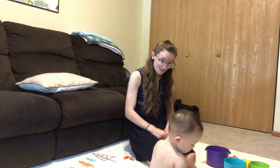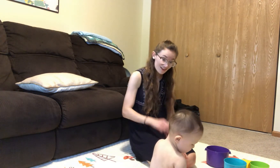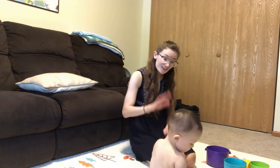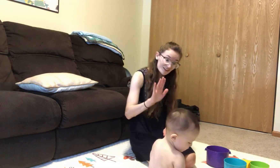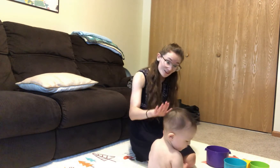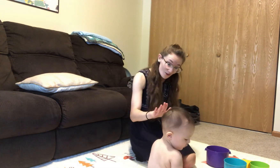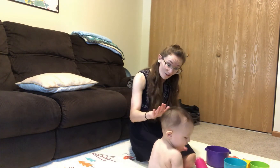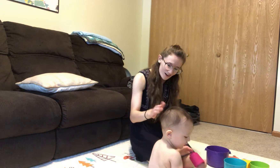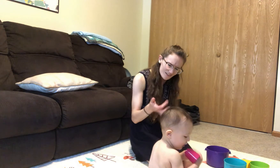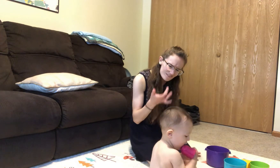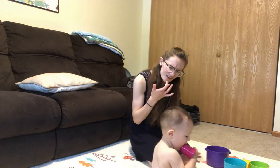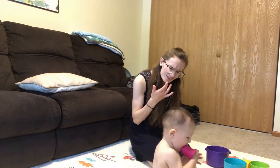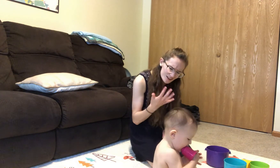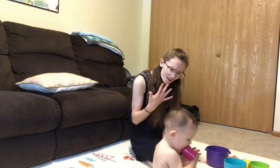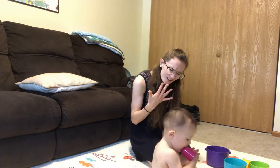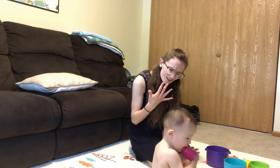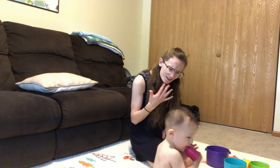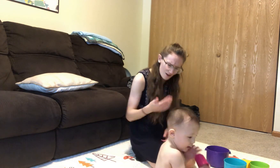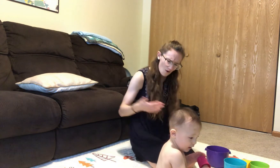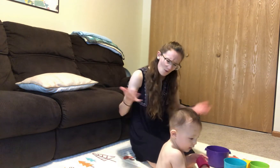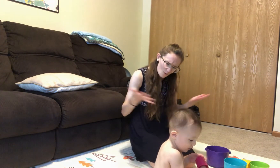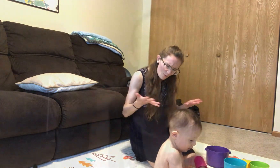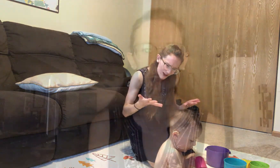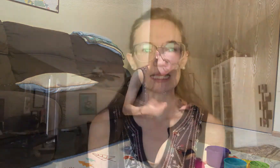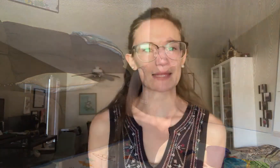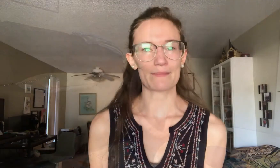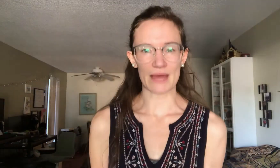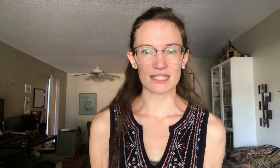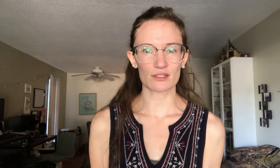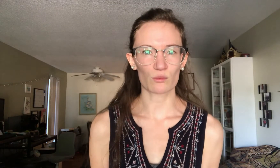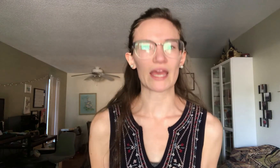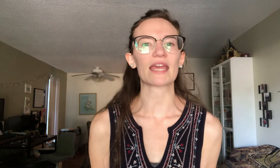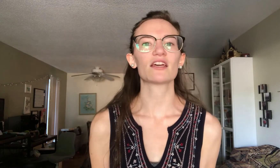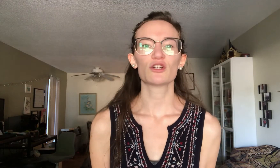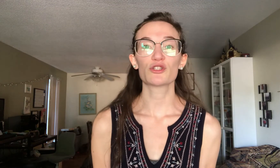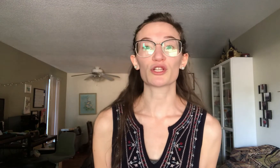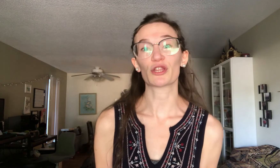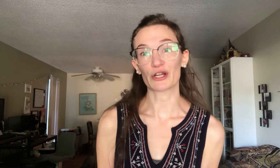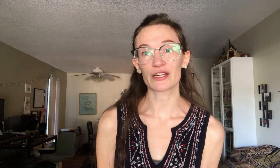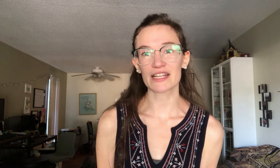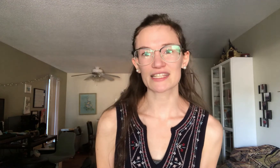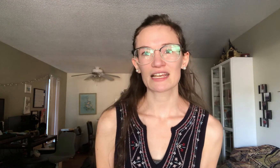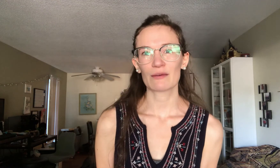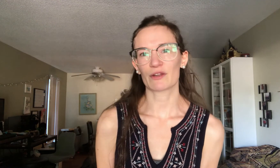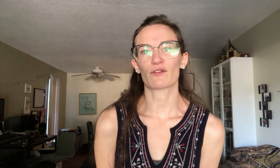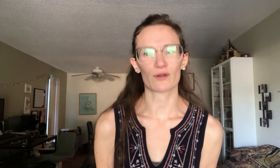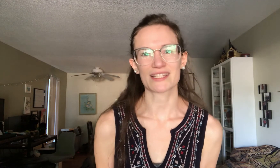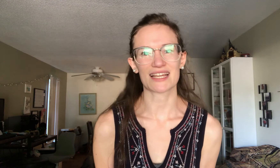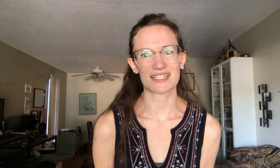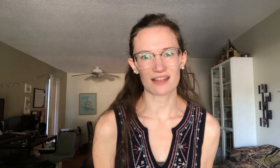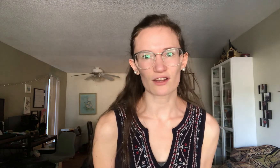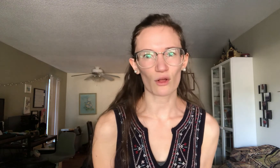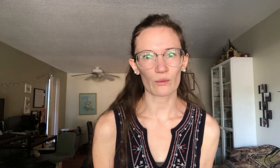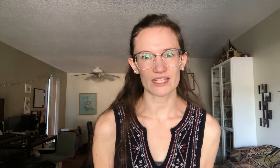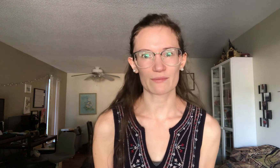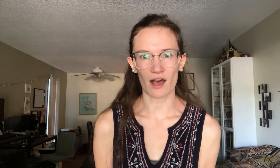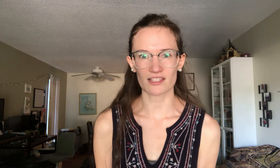language. Immersing yourself in a language is really the best way to learn it, but of course that's not always